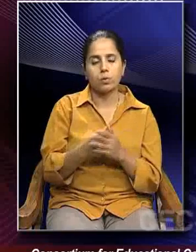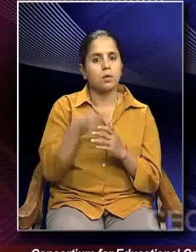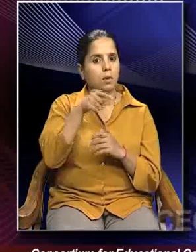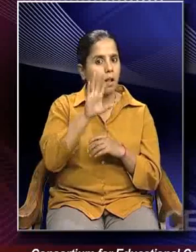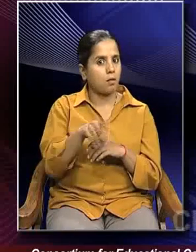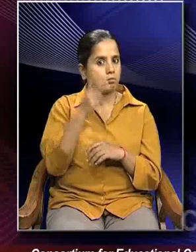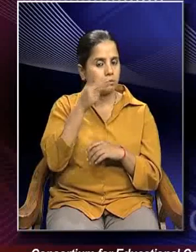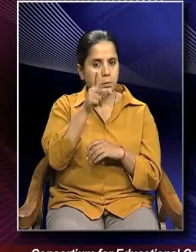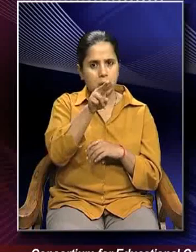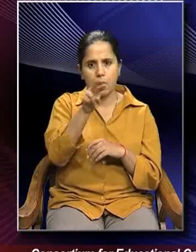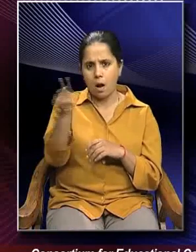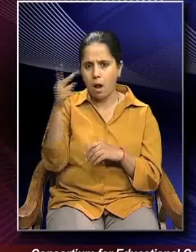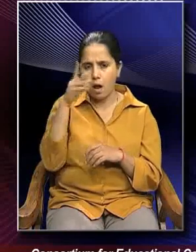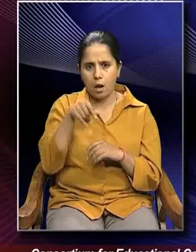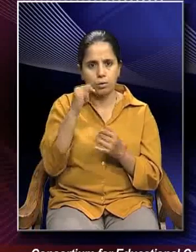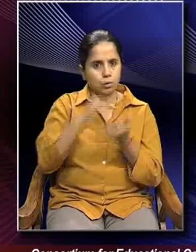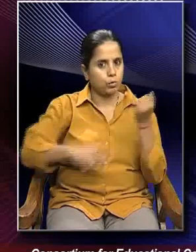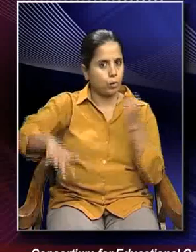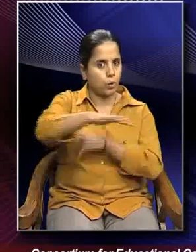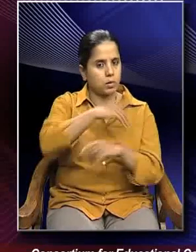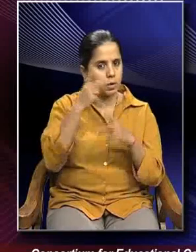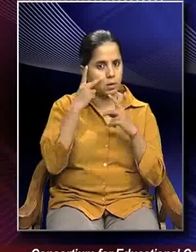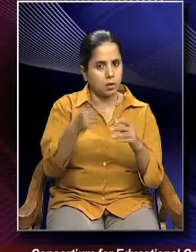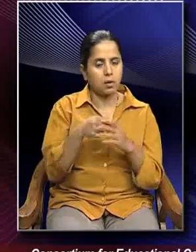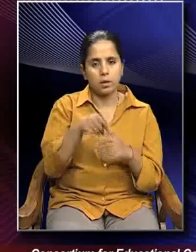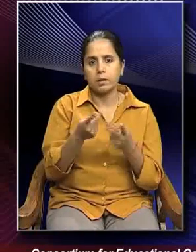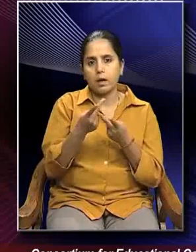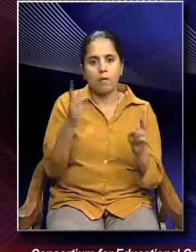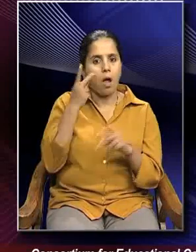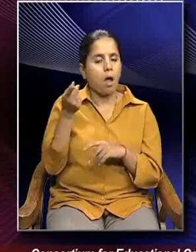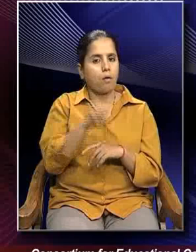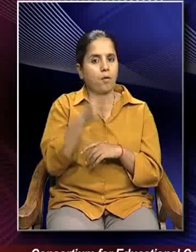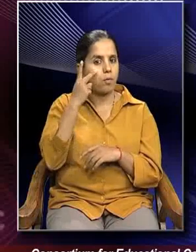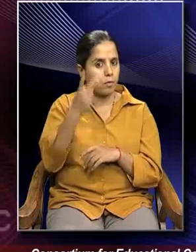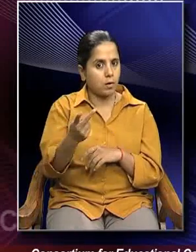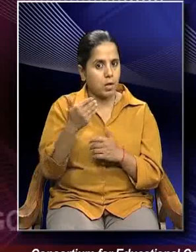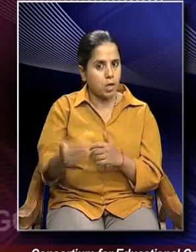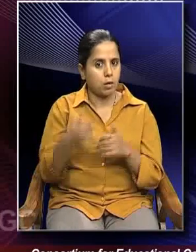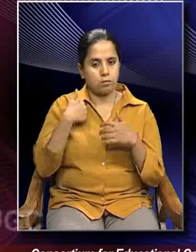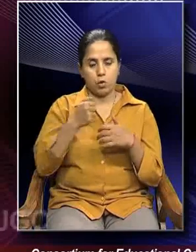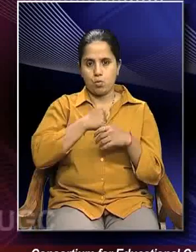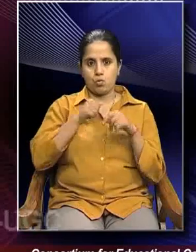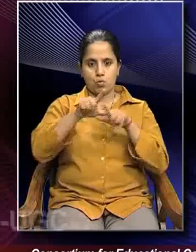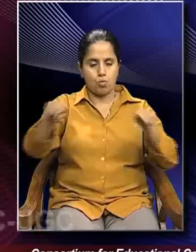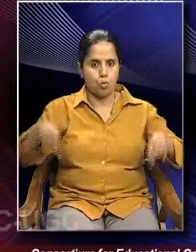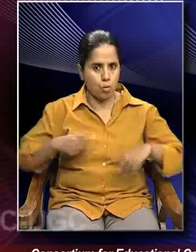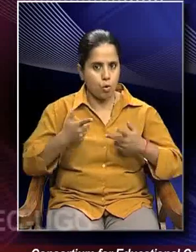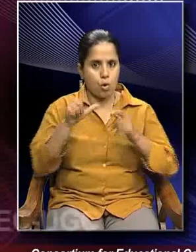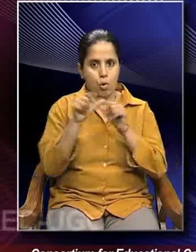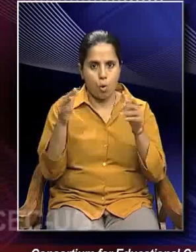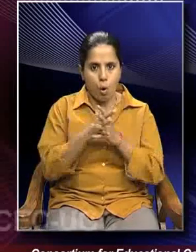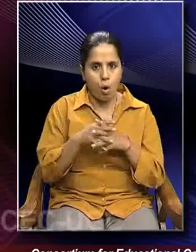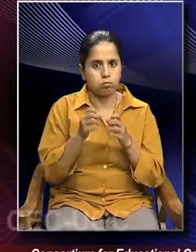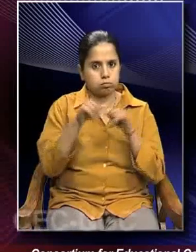a meaning in sociology which is different from that in jurisprudence, law or political